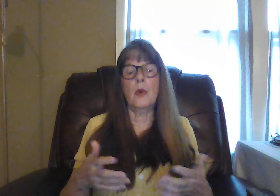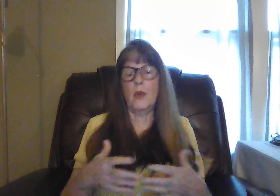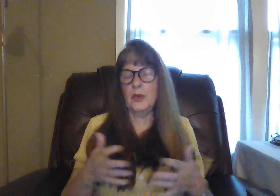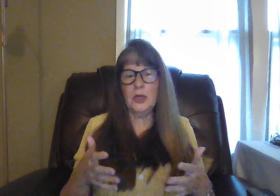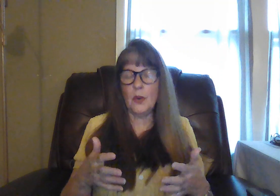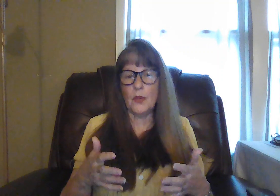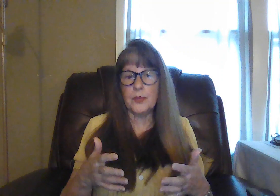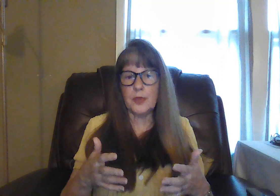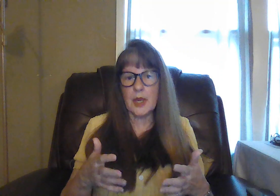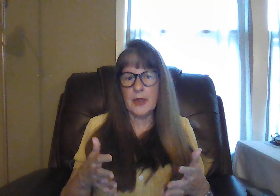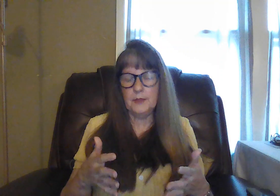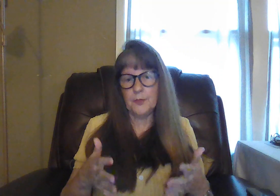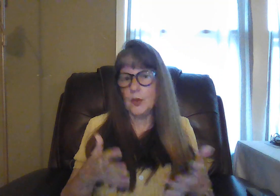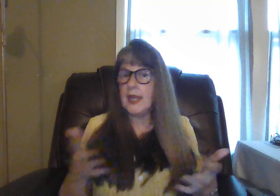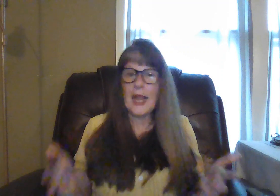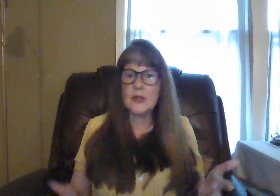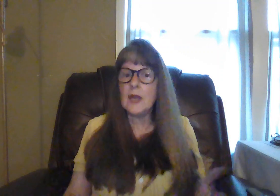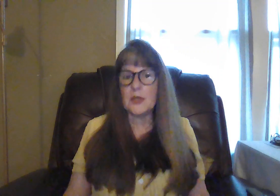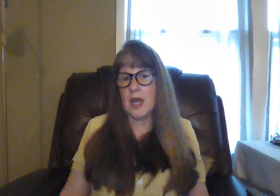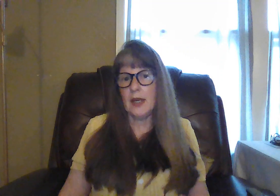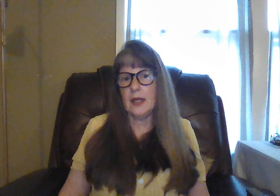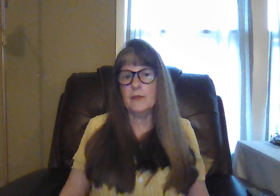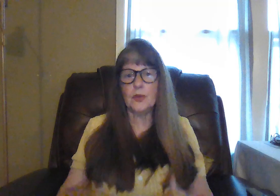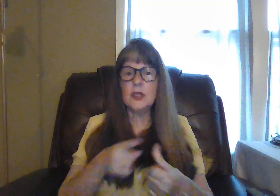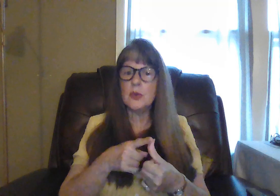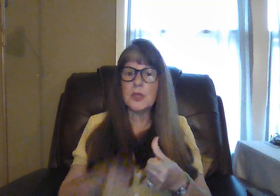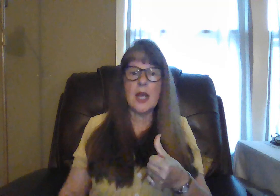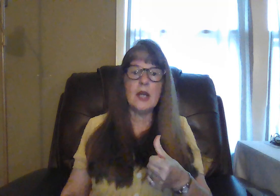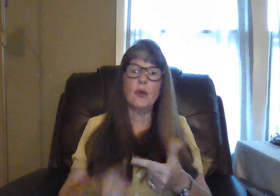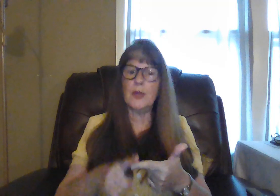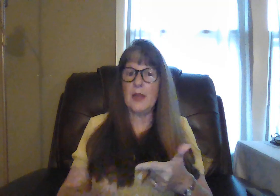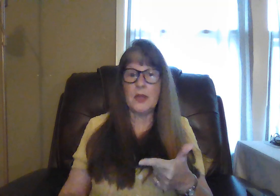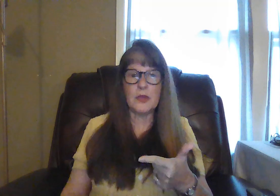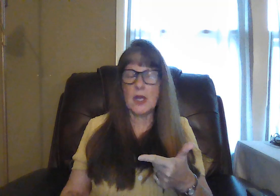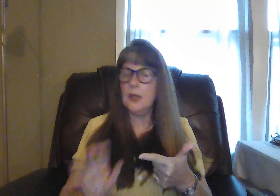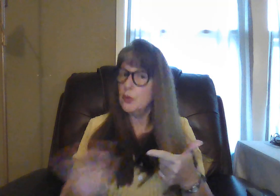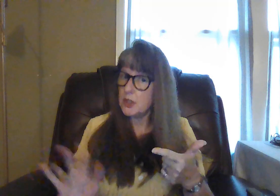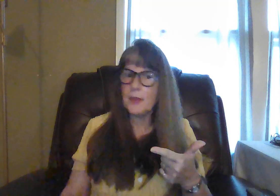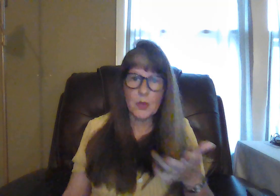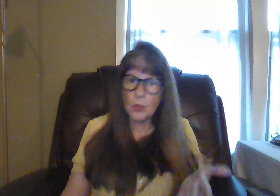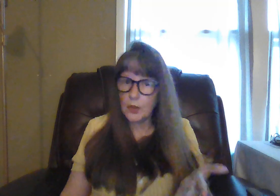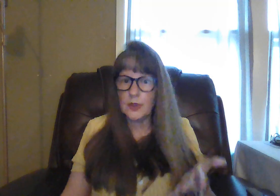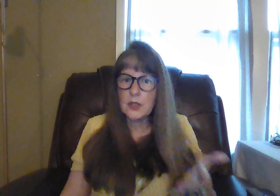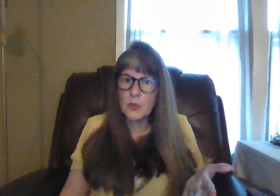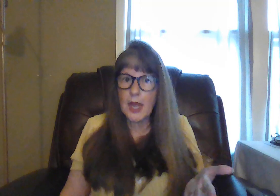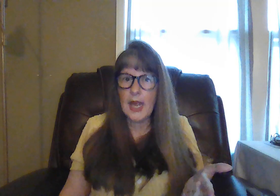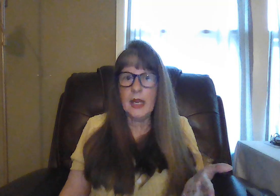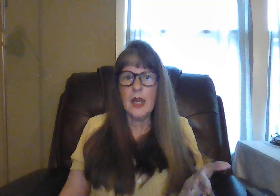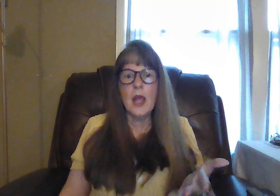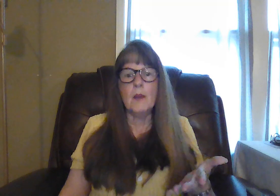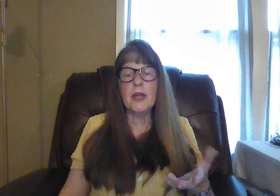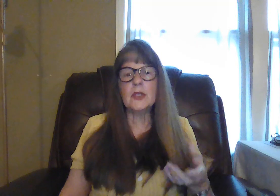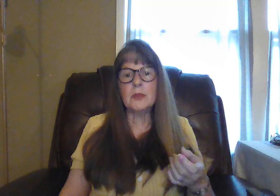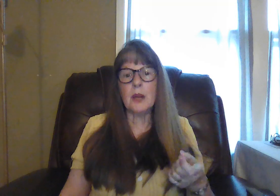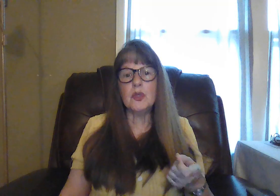or you can't think of the sign. If there is no sign, or if you can't think of the sign, you can spell the word. It's okay, because sometimes you want